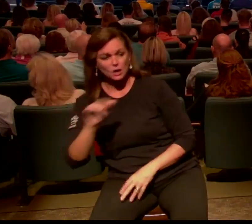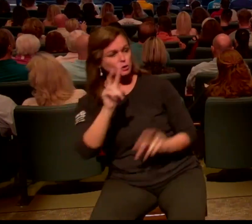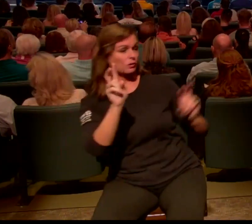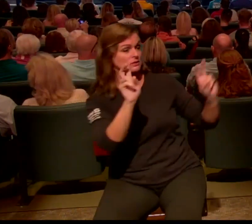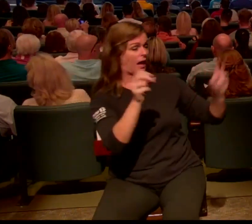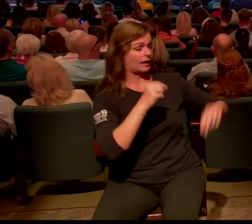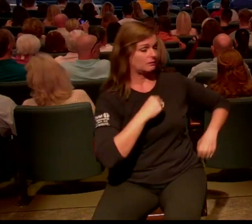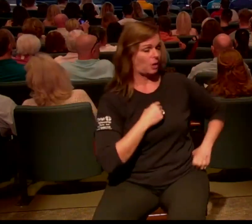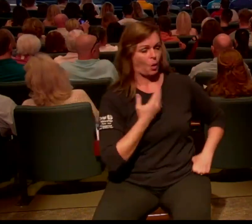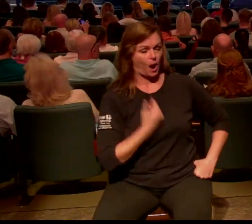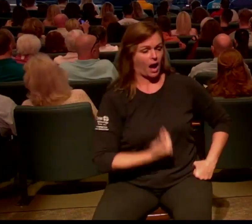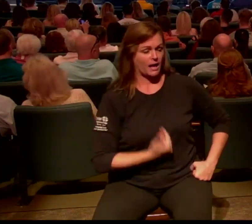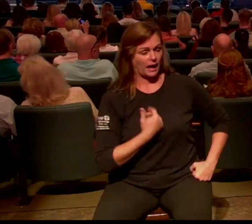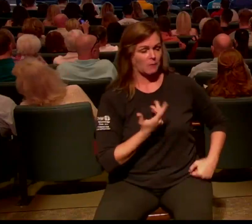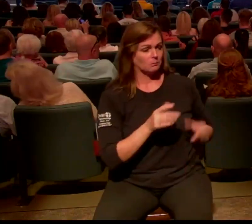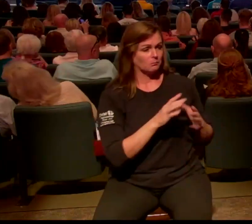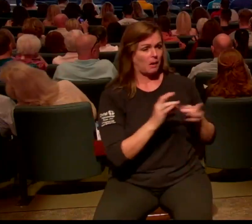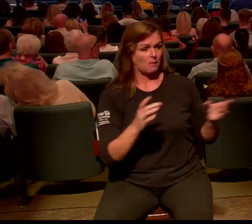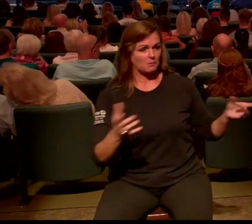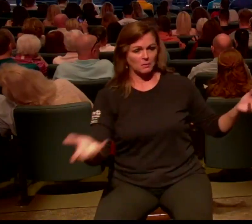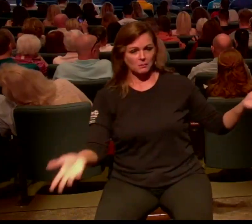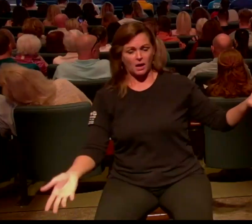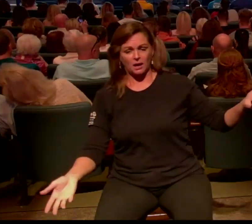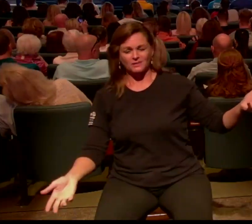are. Just